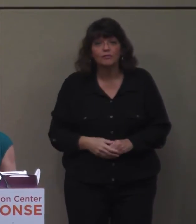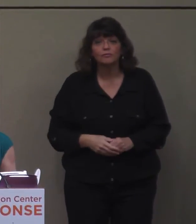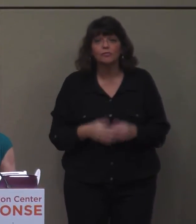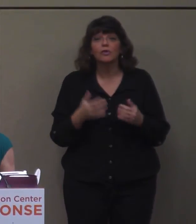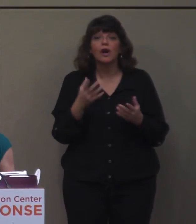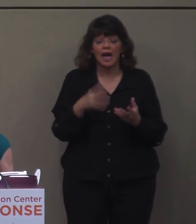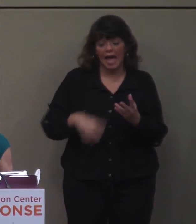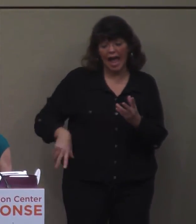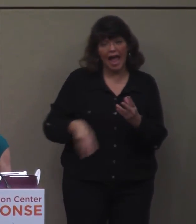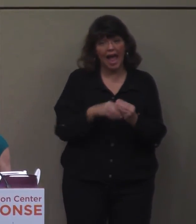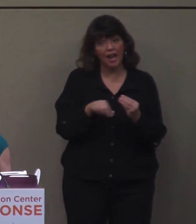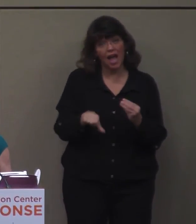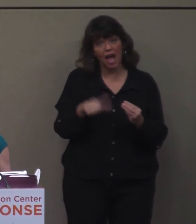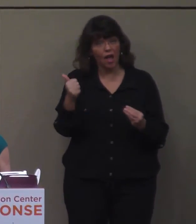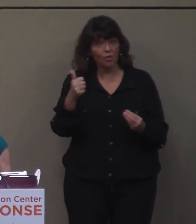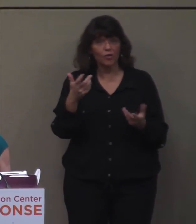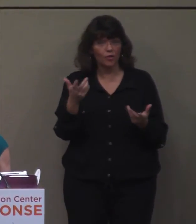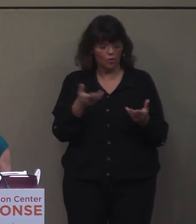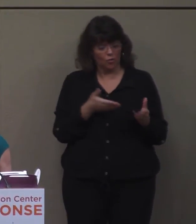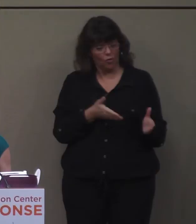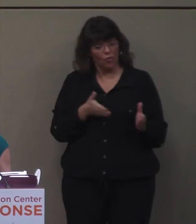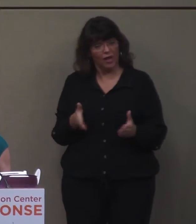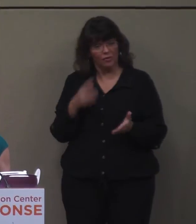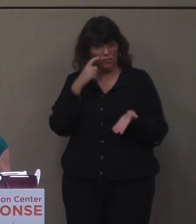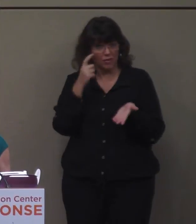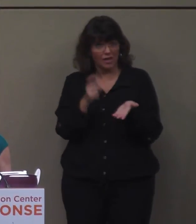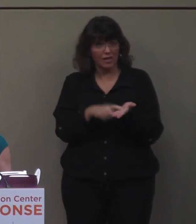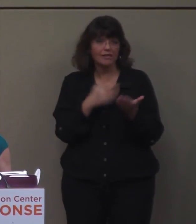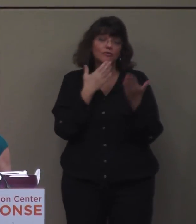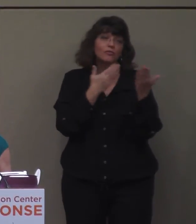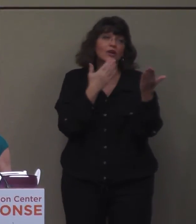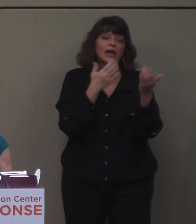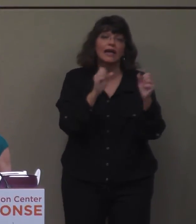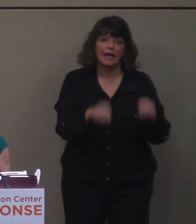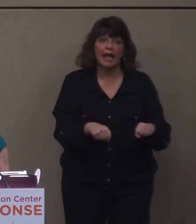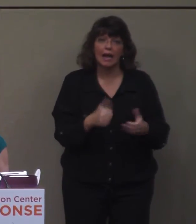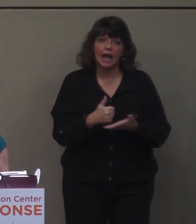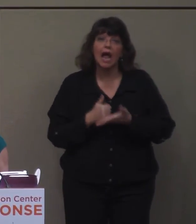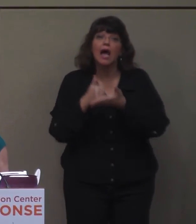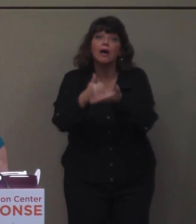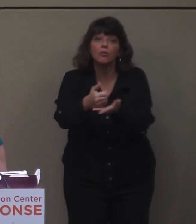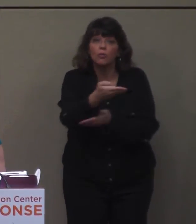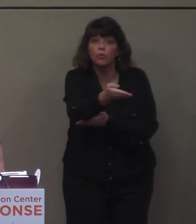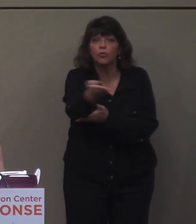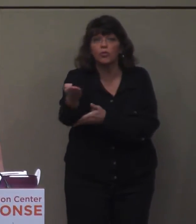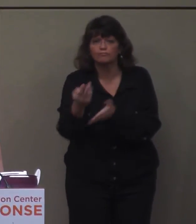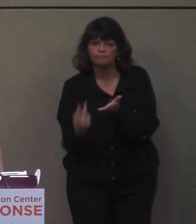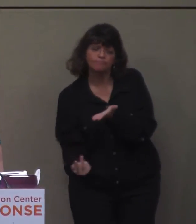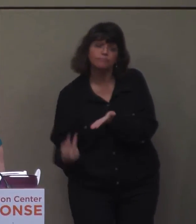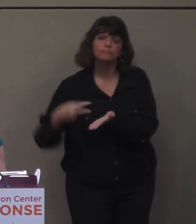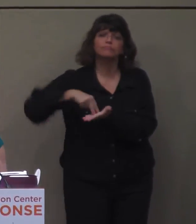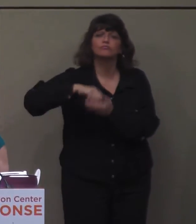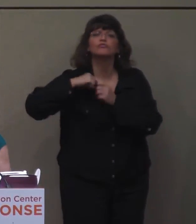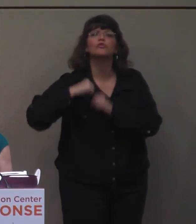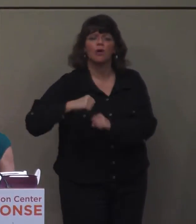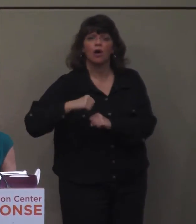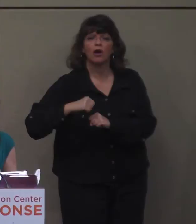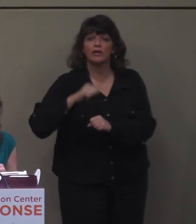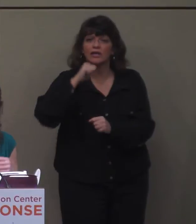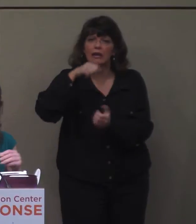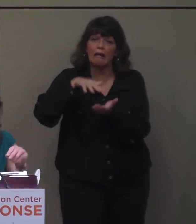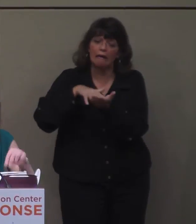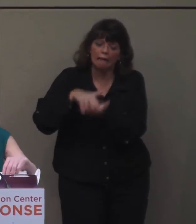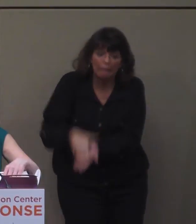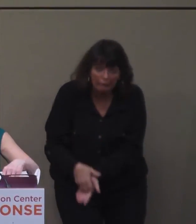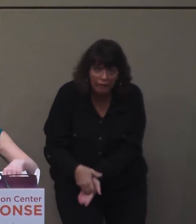mean, gratitude really does help us become more resilient. And so that's one thing I just want to emphasize. Another thing I want